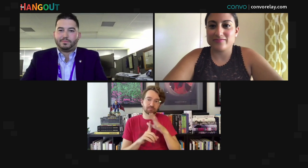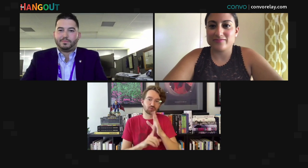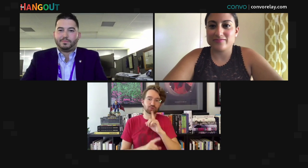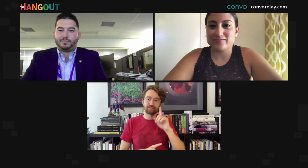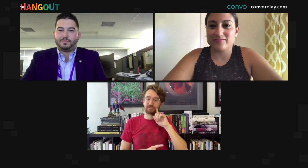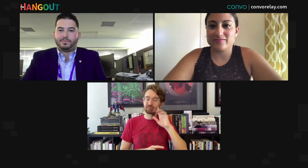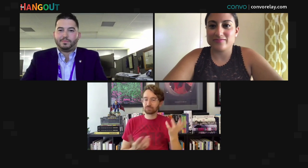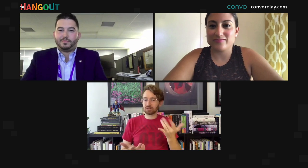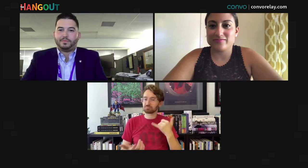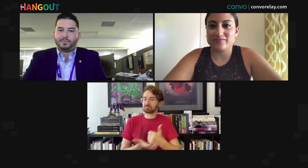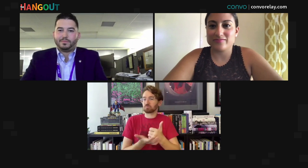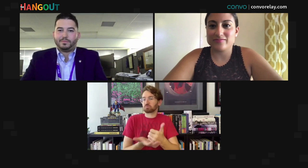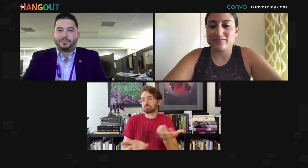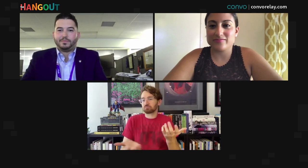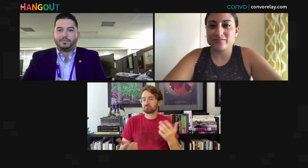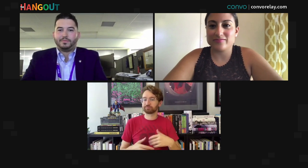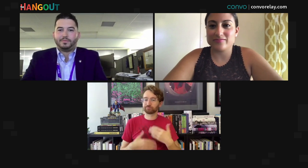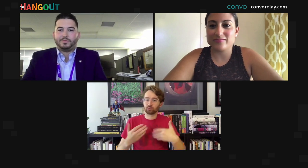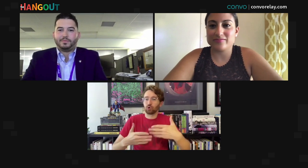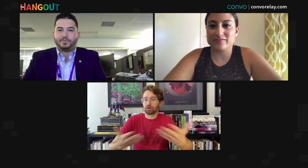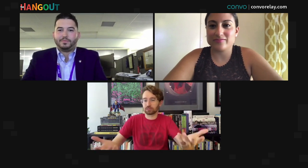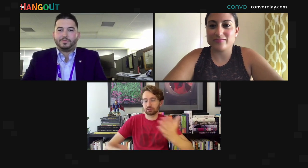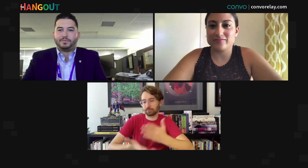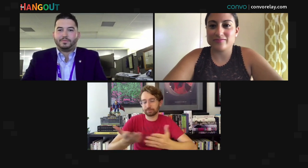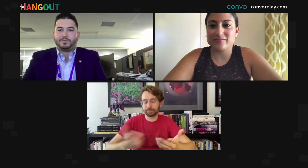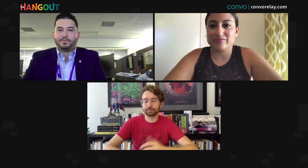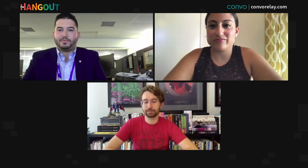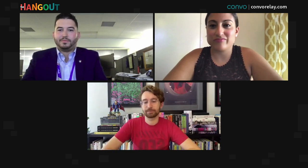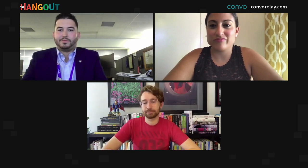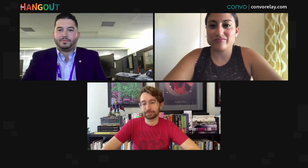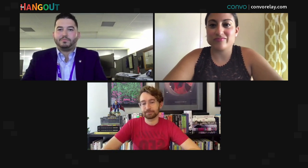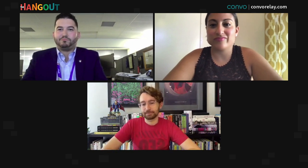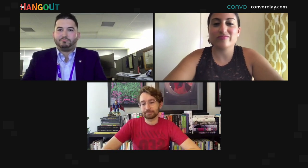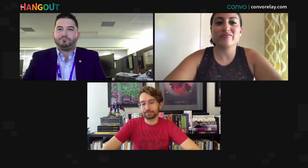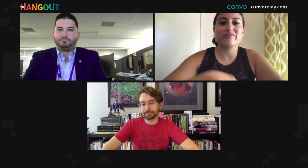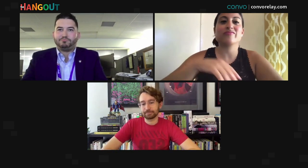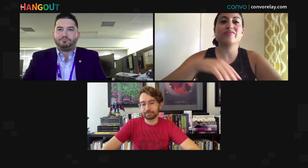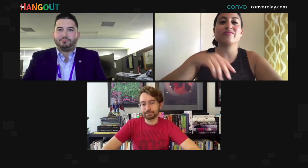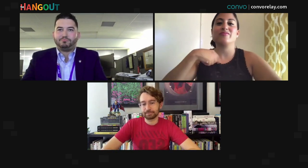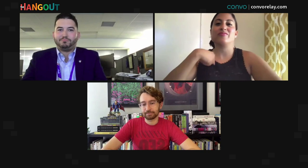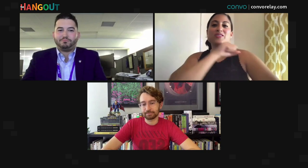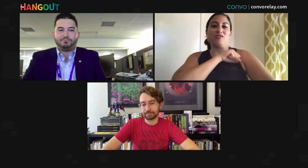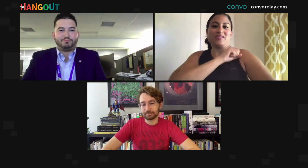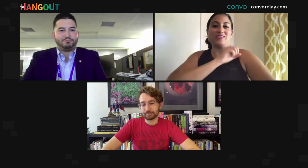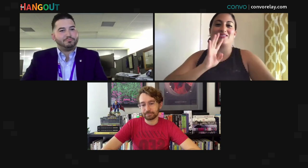other needs than I will, but at least they've had some exposure to the deaf community, which helps progress some.